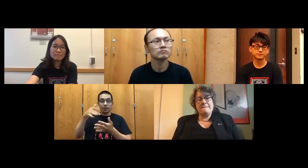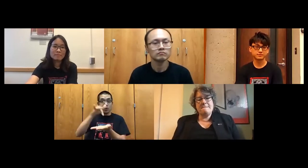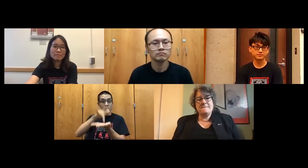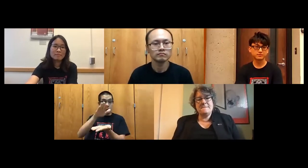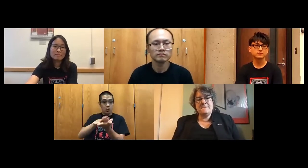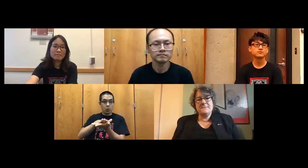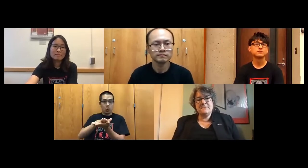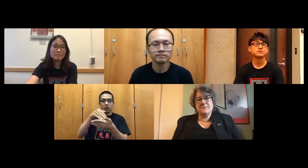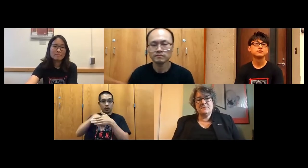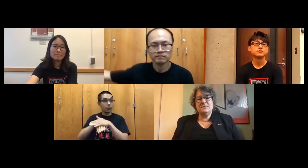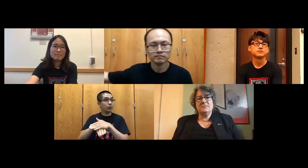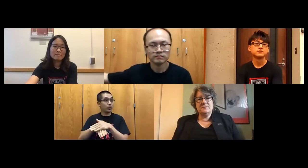an identity, deaf or hearing.